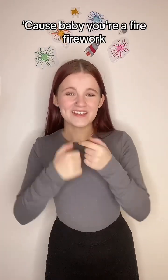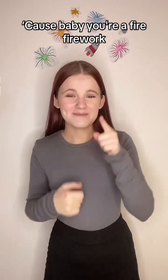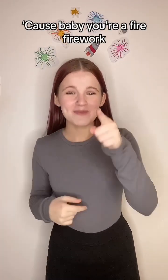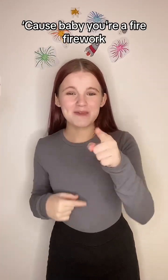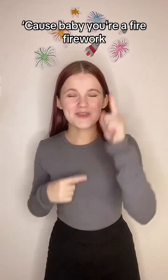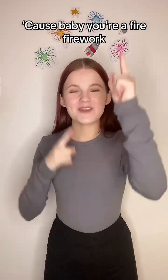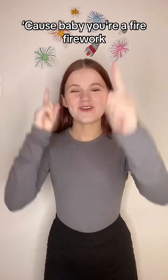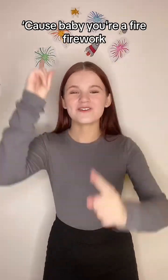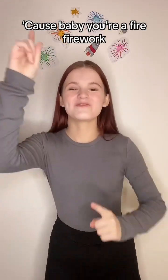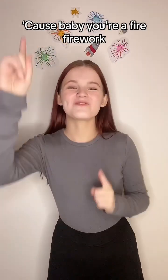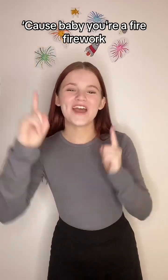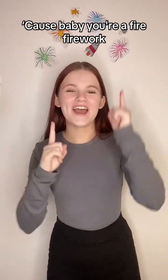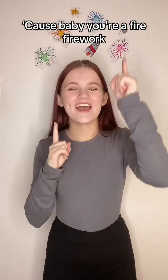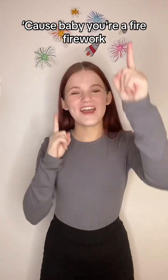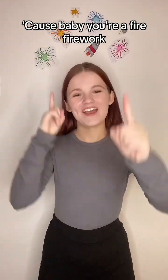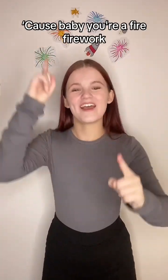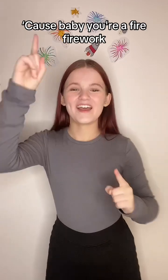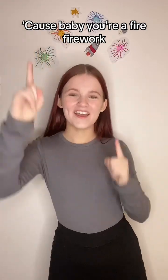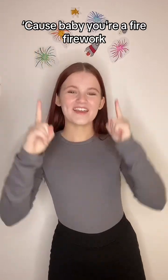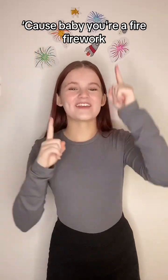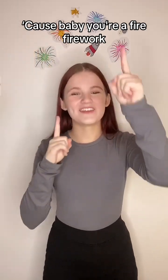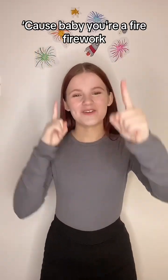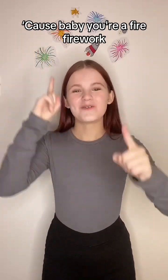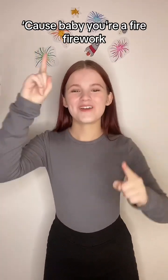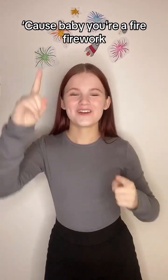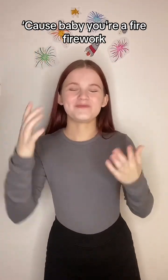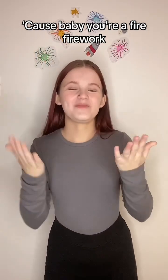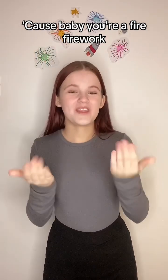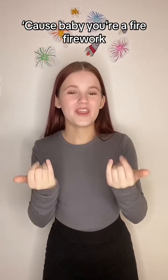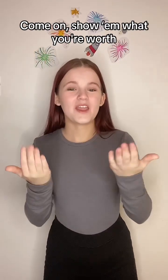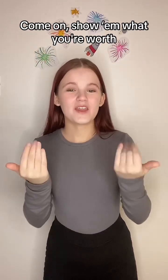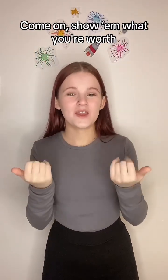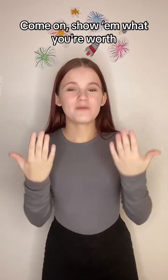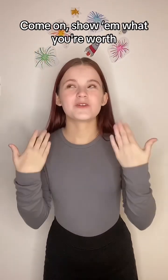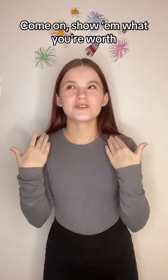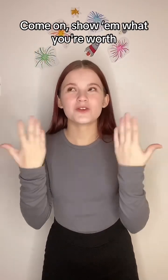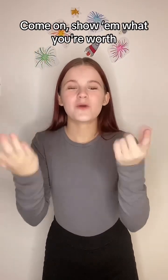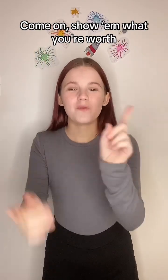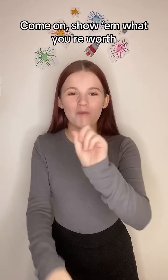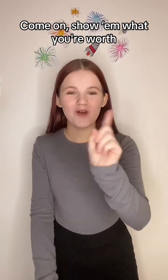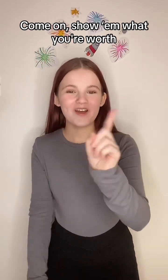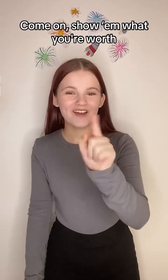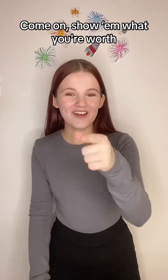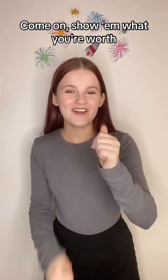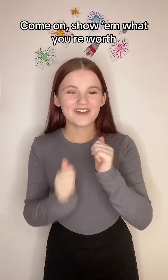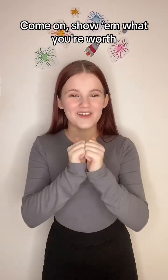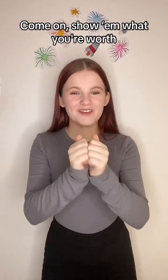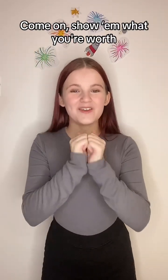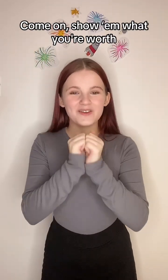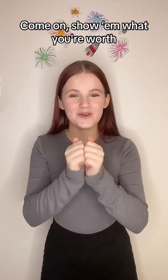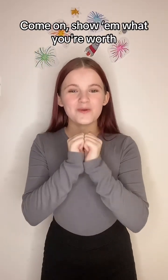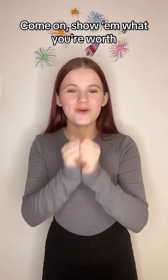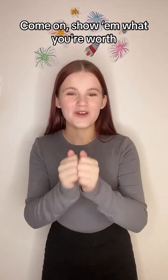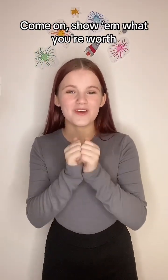Cause baby you're a firework. Come on show em what you're worth.